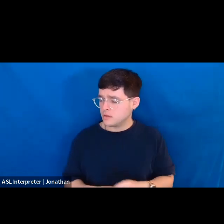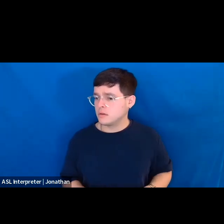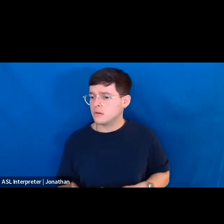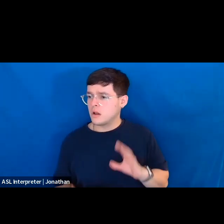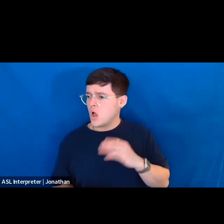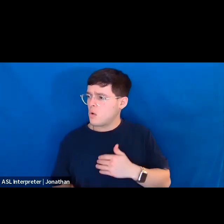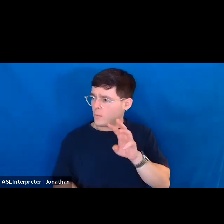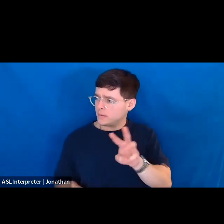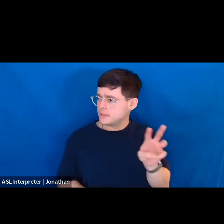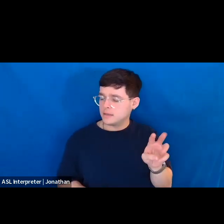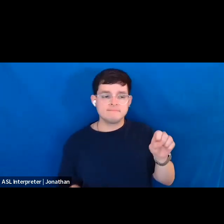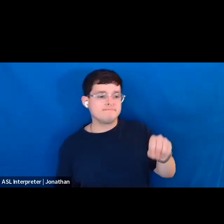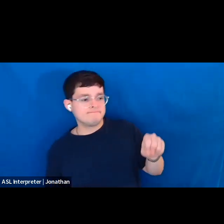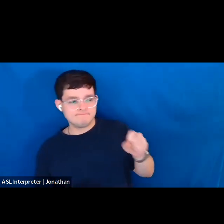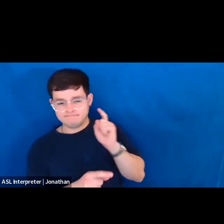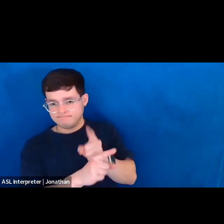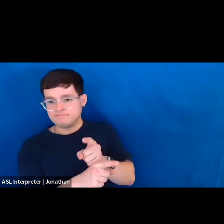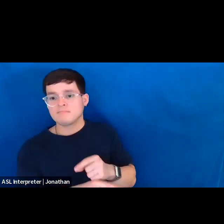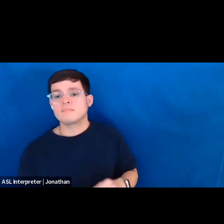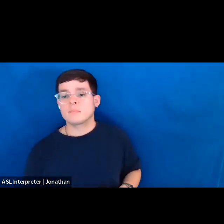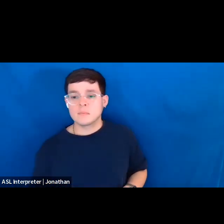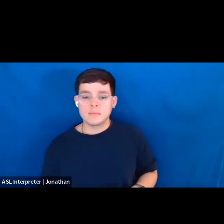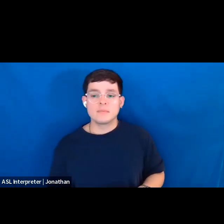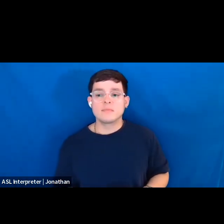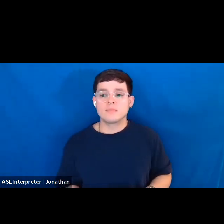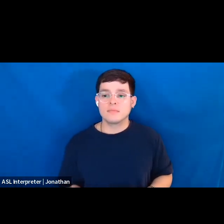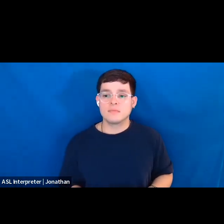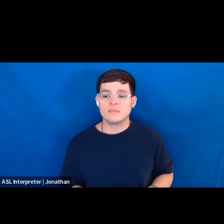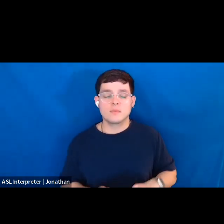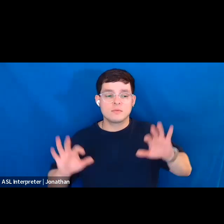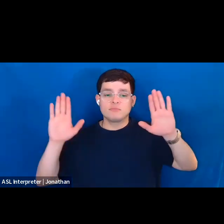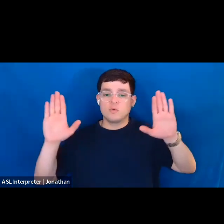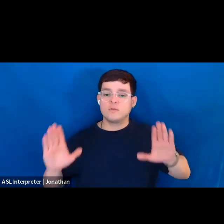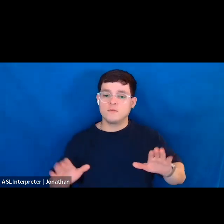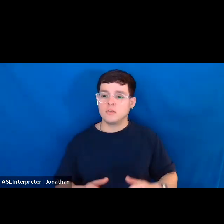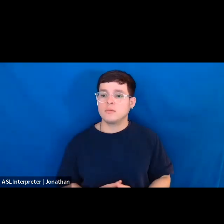website? Yes, that is correct. Wonderful.